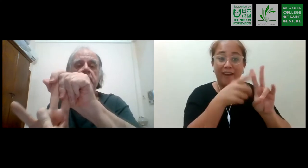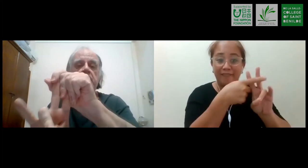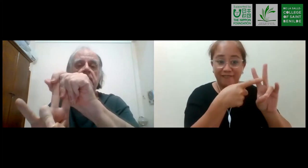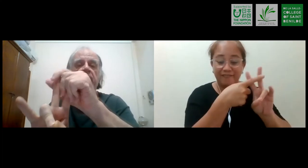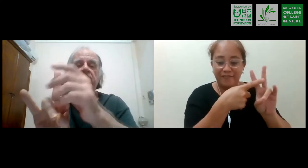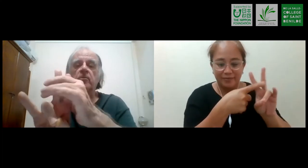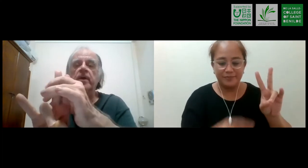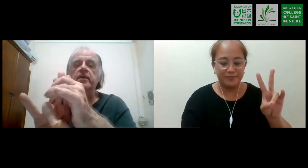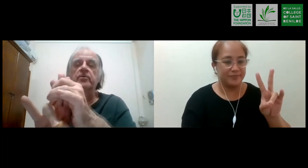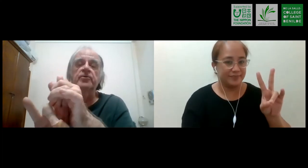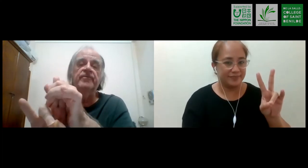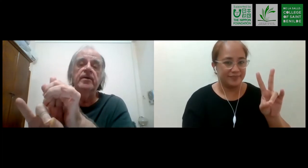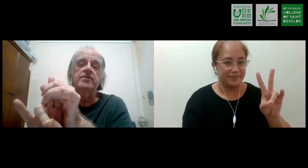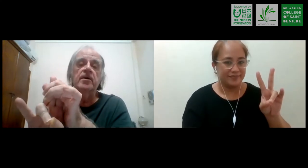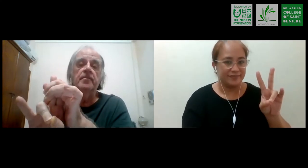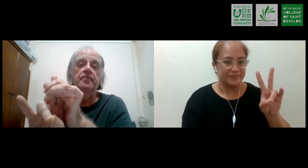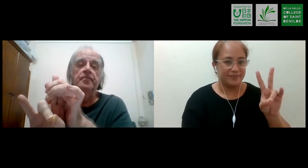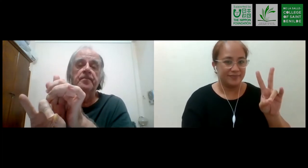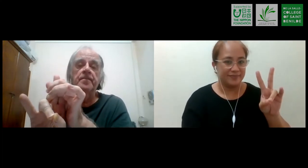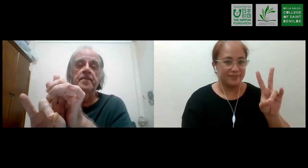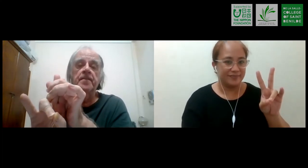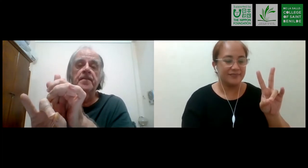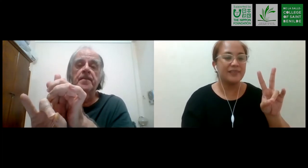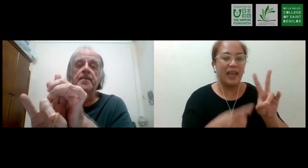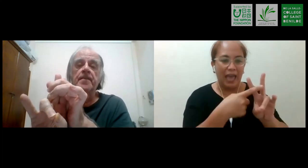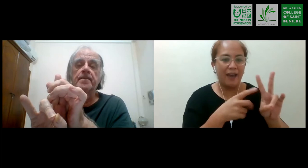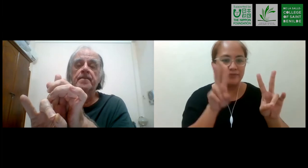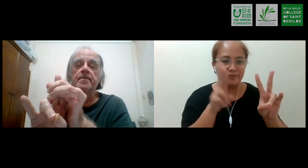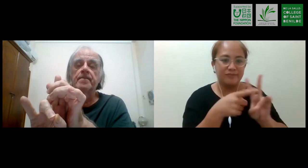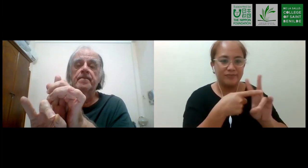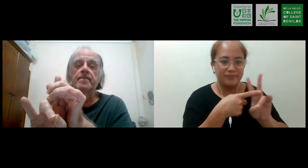I mean, the radial two fingers are up.